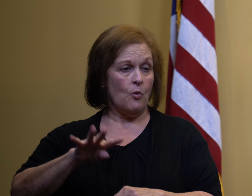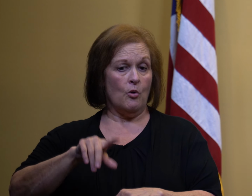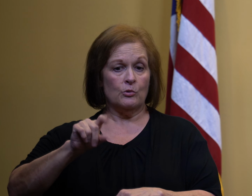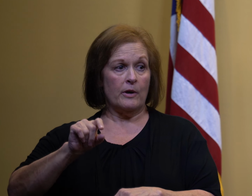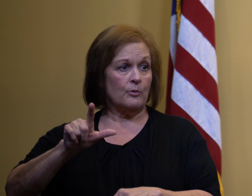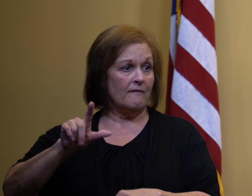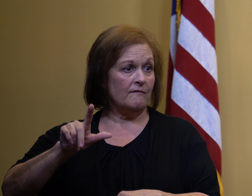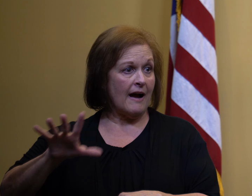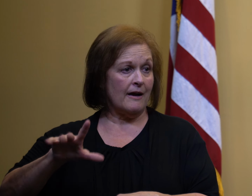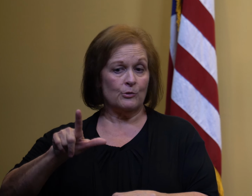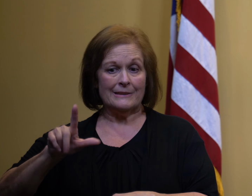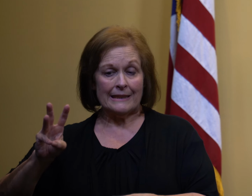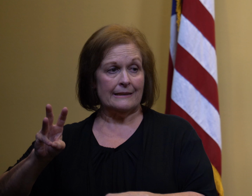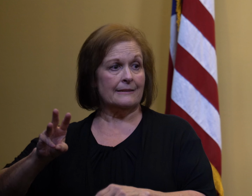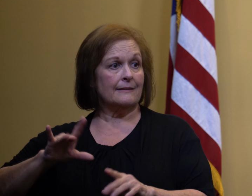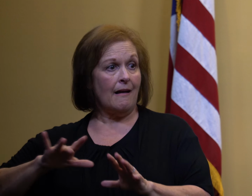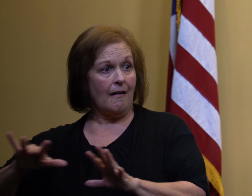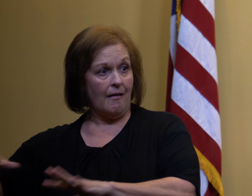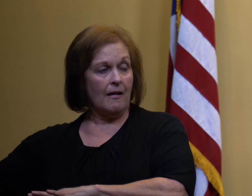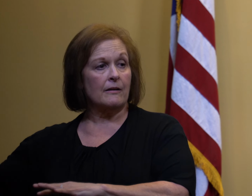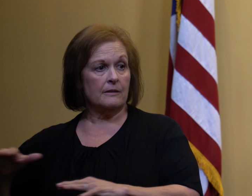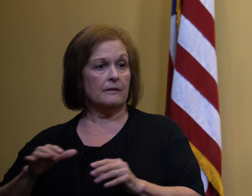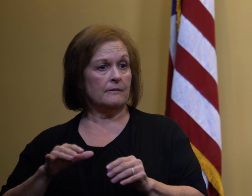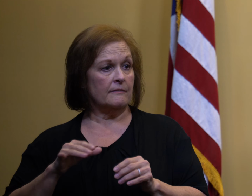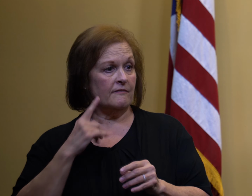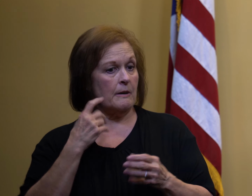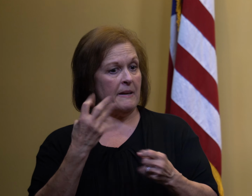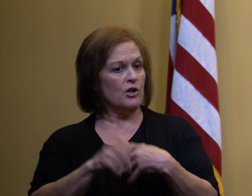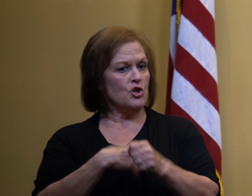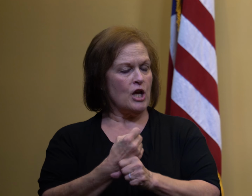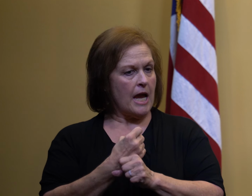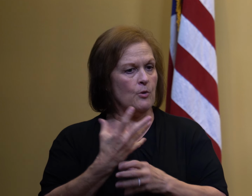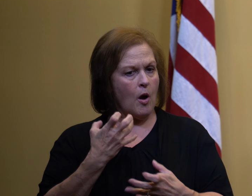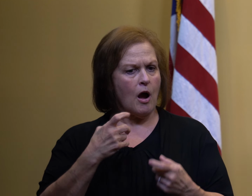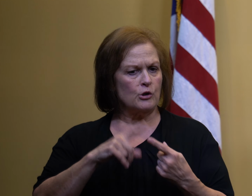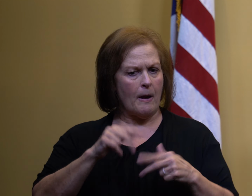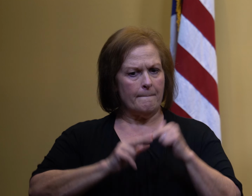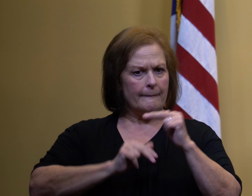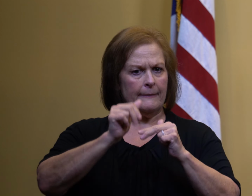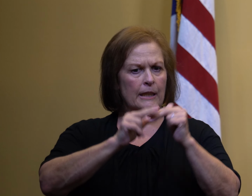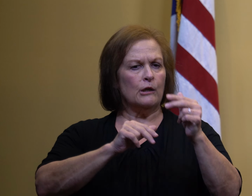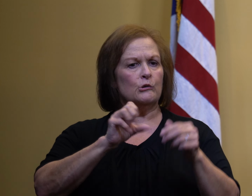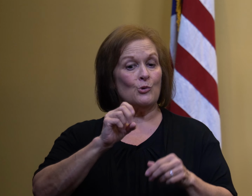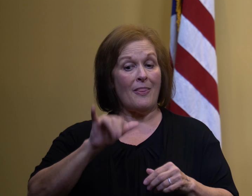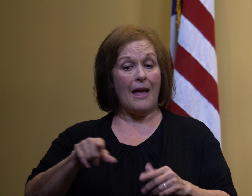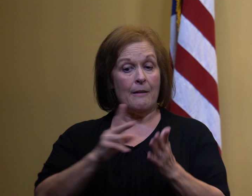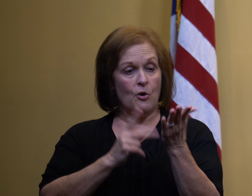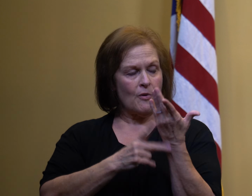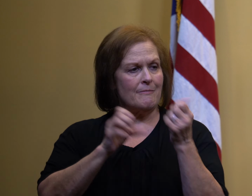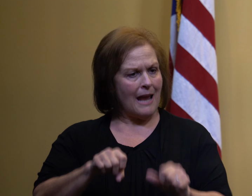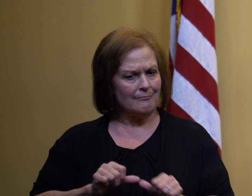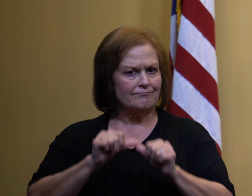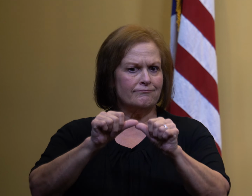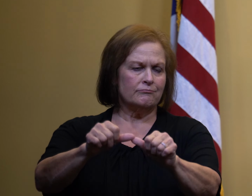beyond 894 days of this term, but really building it to last and so that it lasts and lives with this